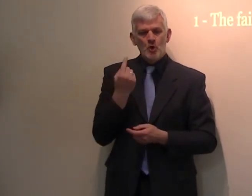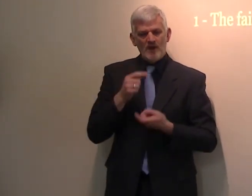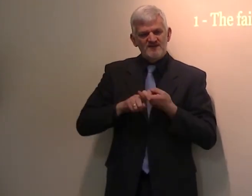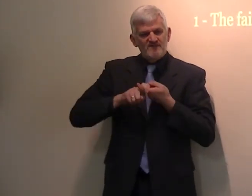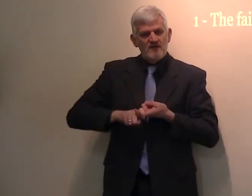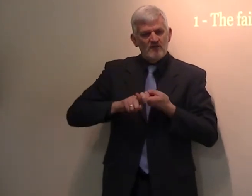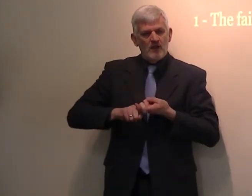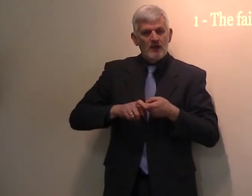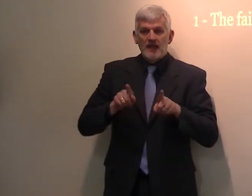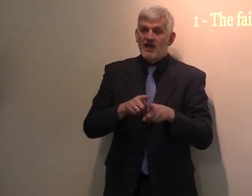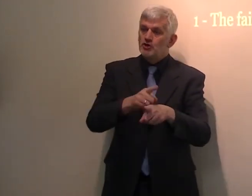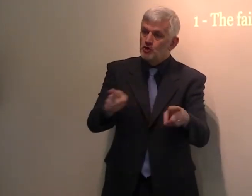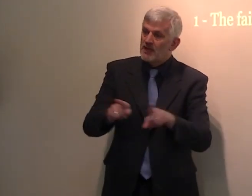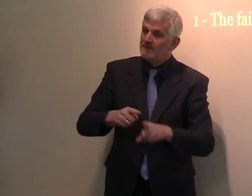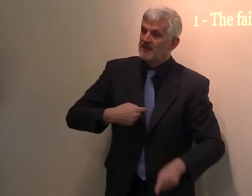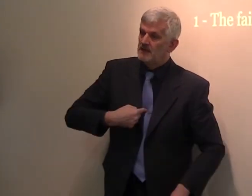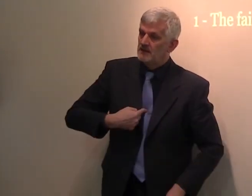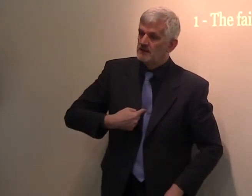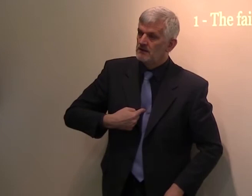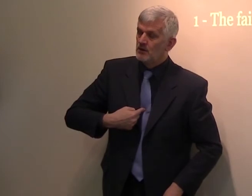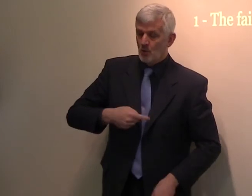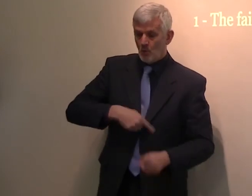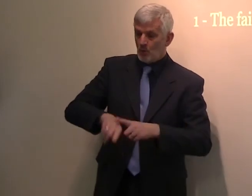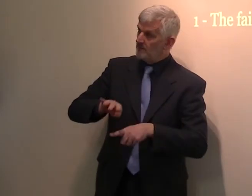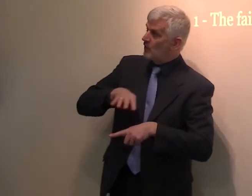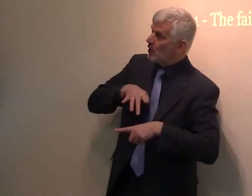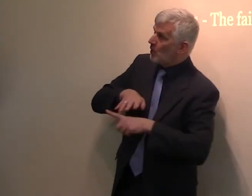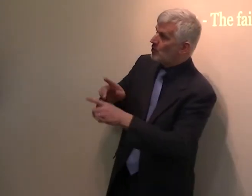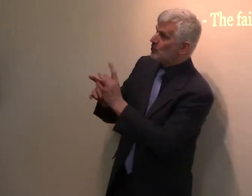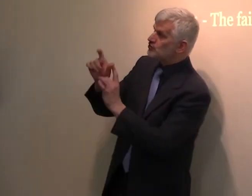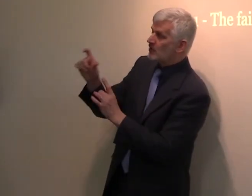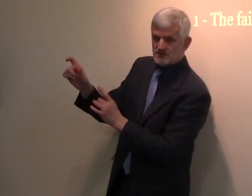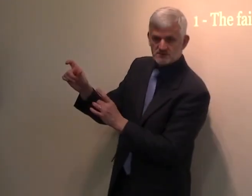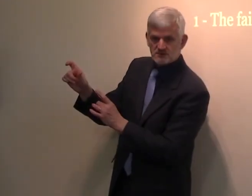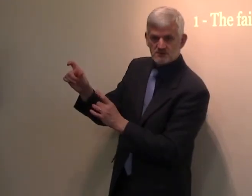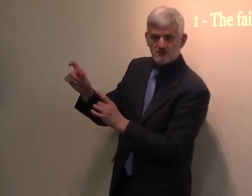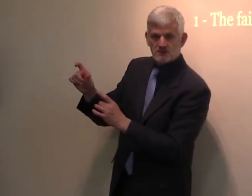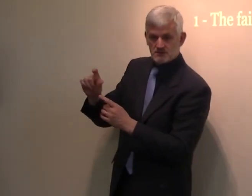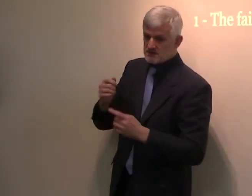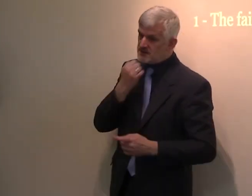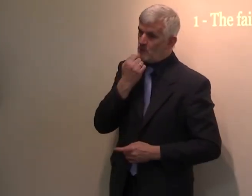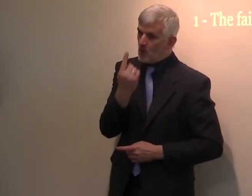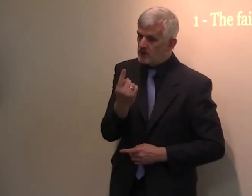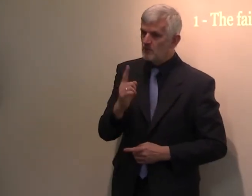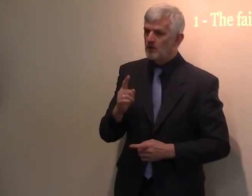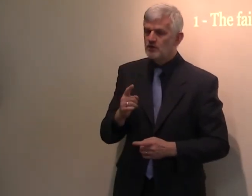me, being followers of the Lord Jesus Christ. The first one, a new white garment will be